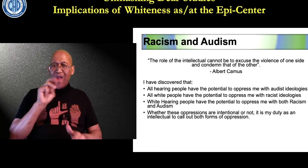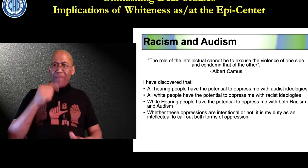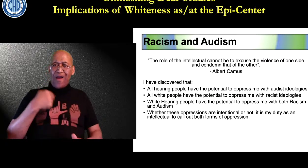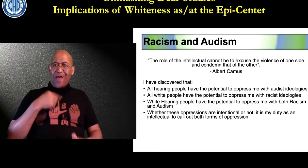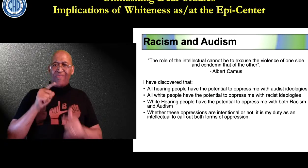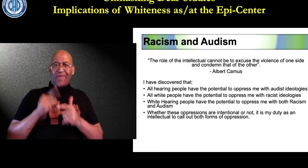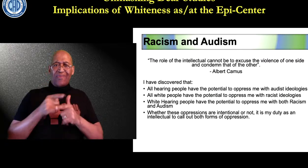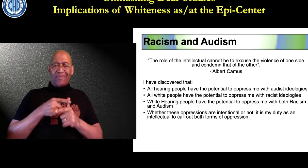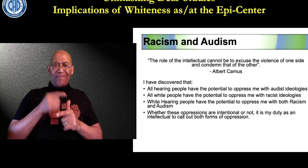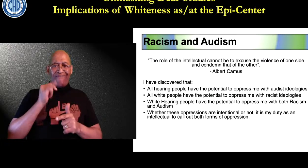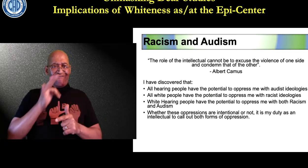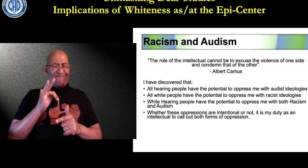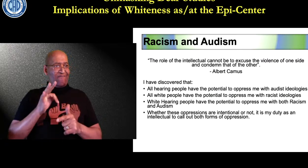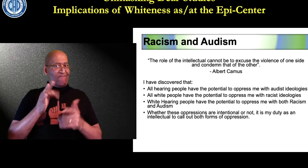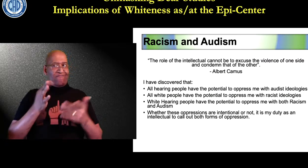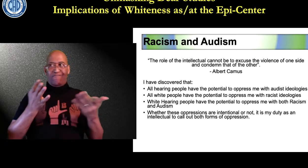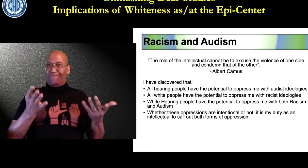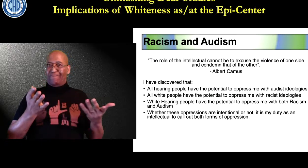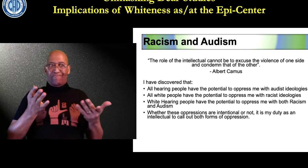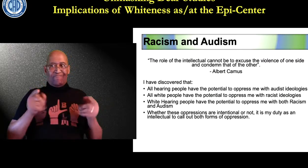As a Black person,